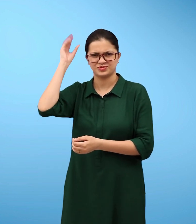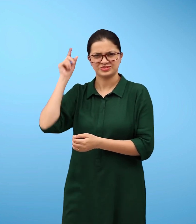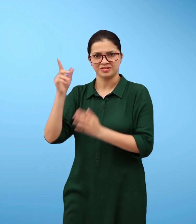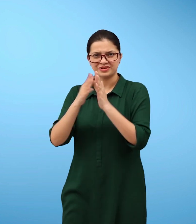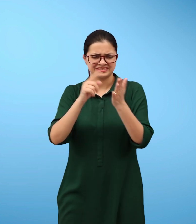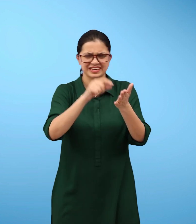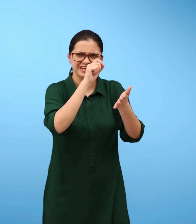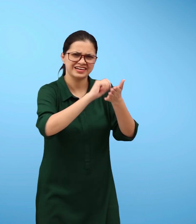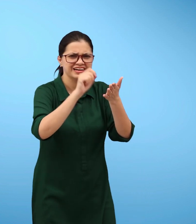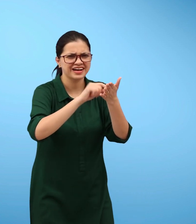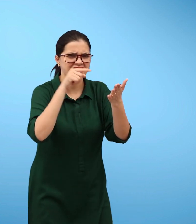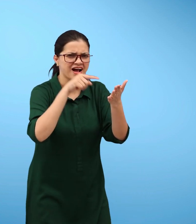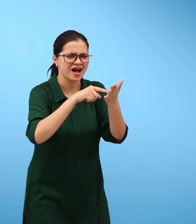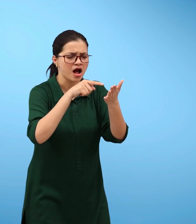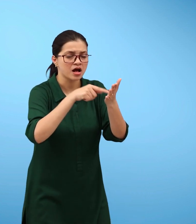known as the Aryabhatyam.